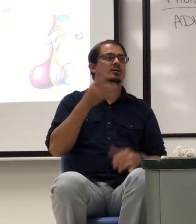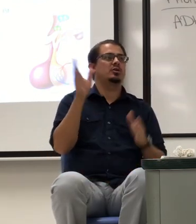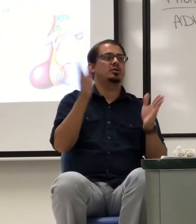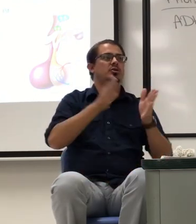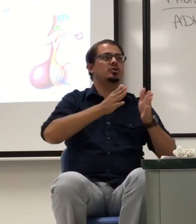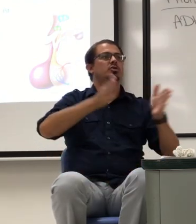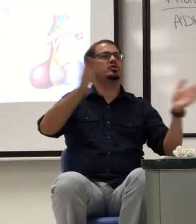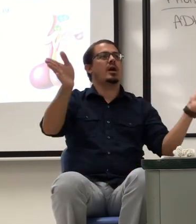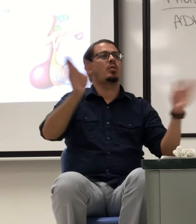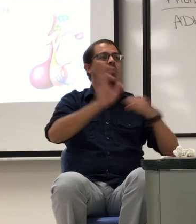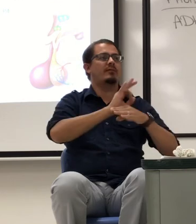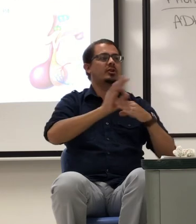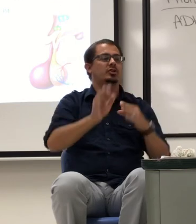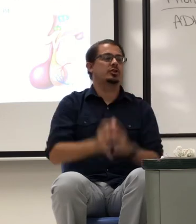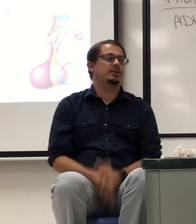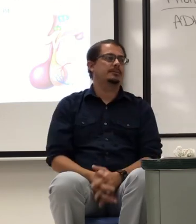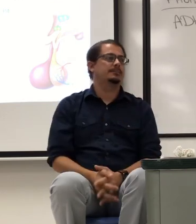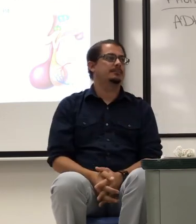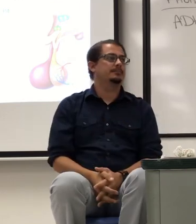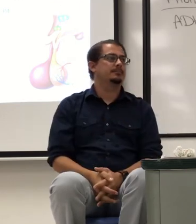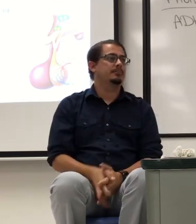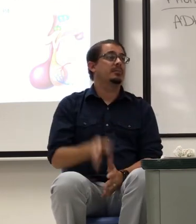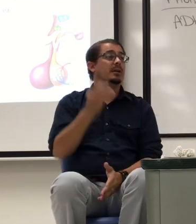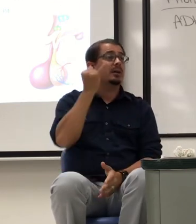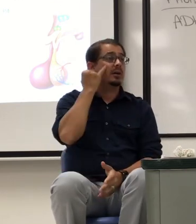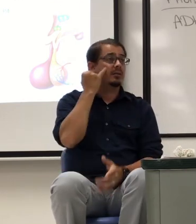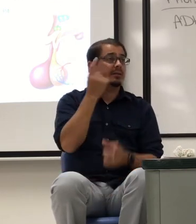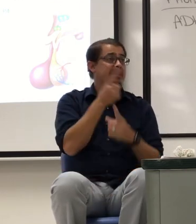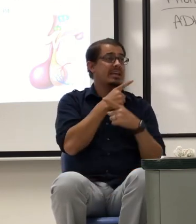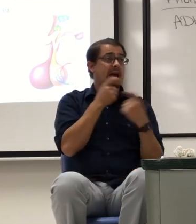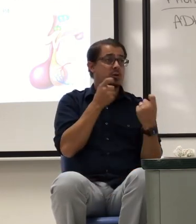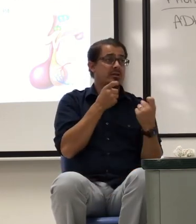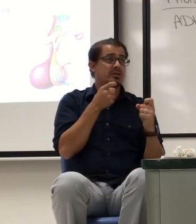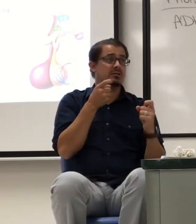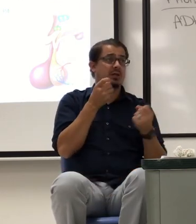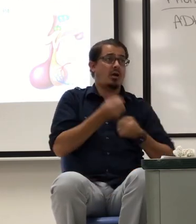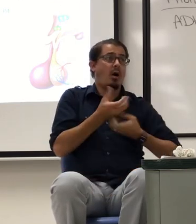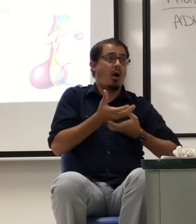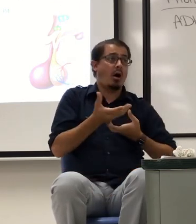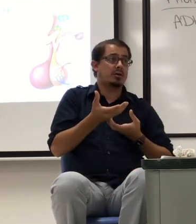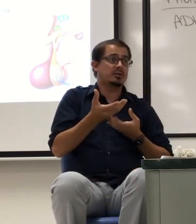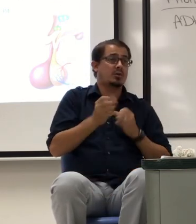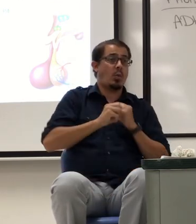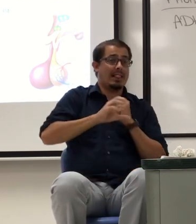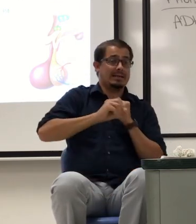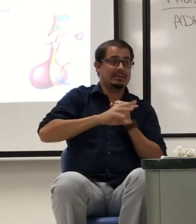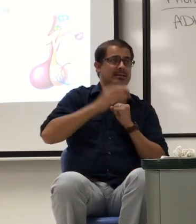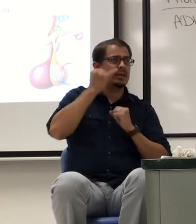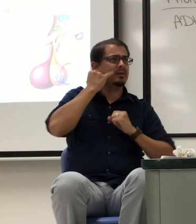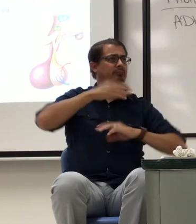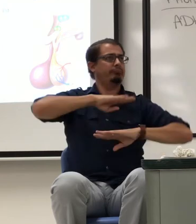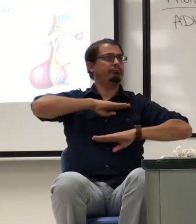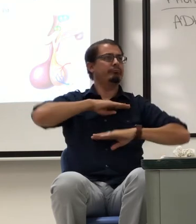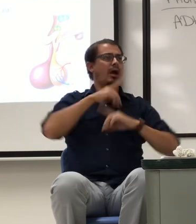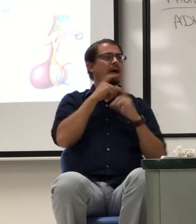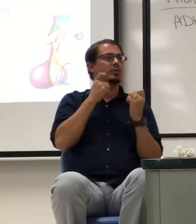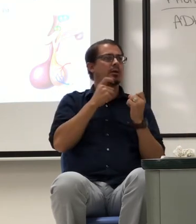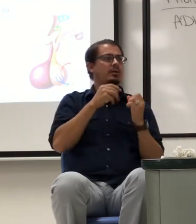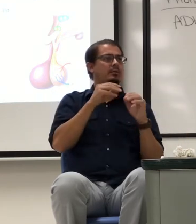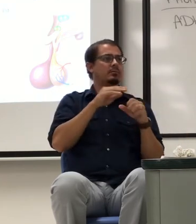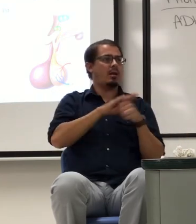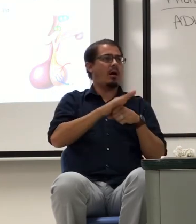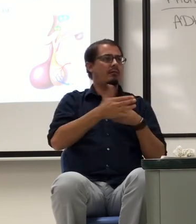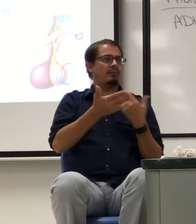generally. So if dehydration is a stimulus for its release, if you're adequately hydrated, you don't